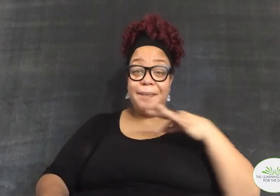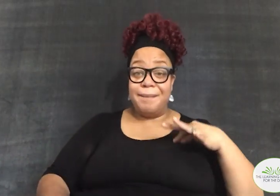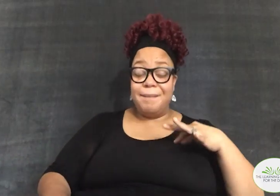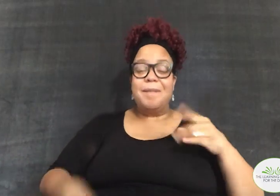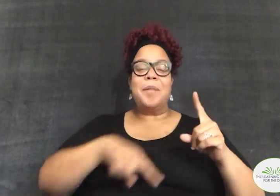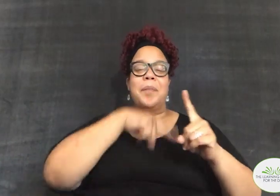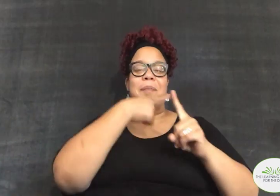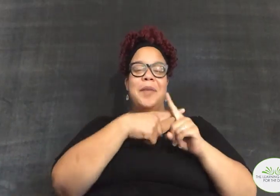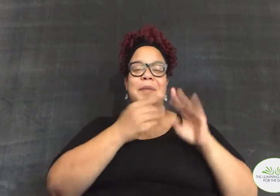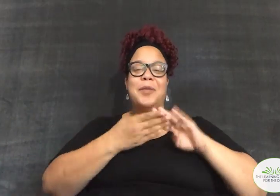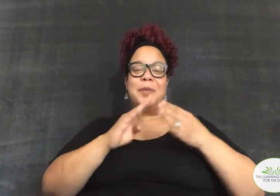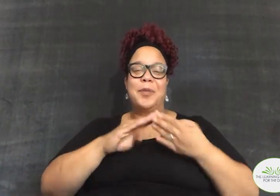A.